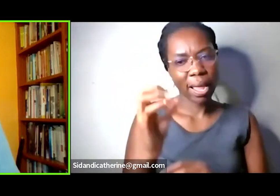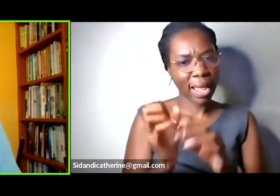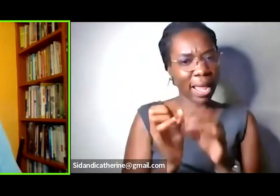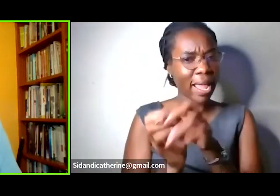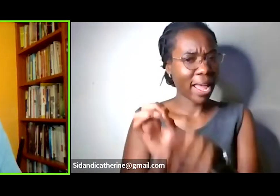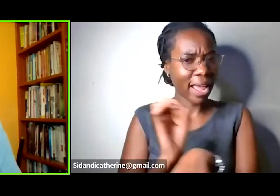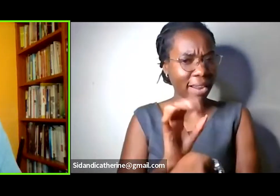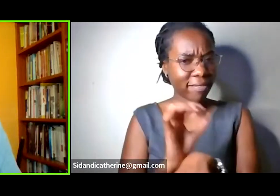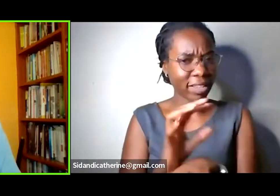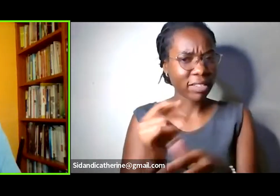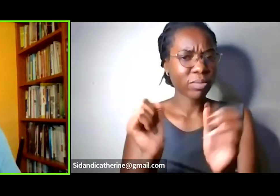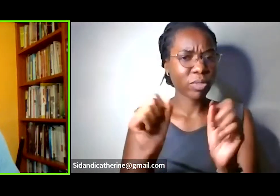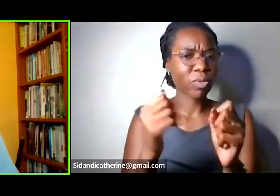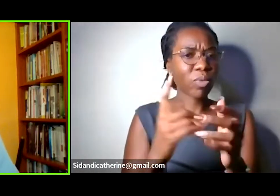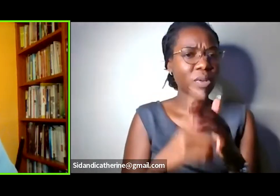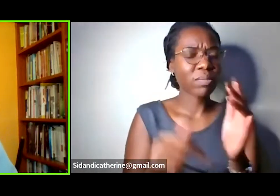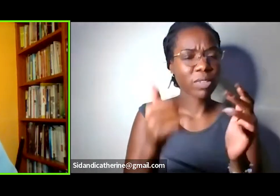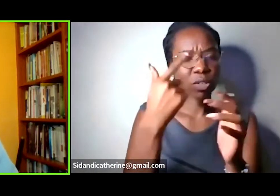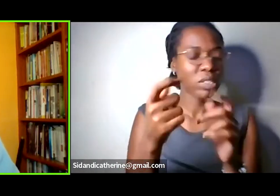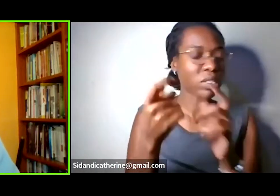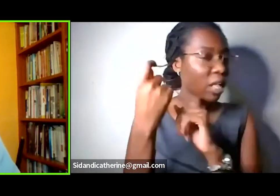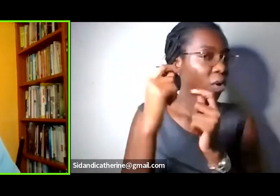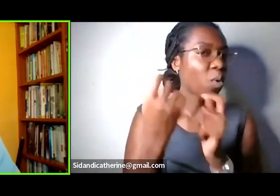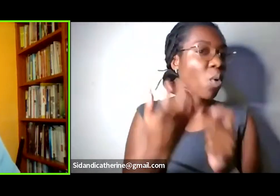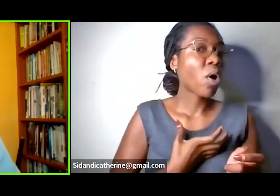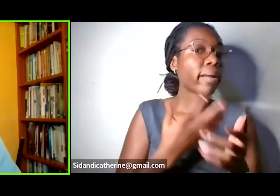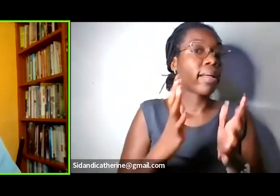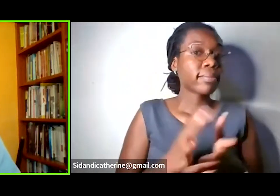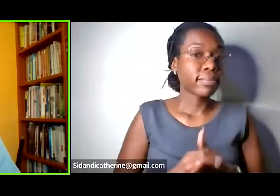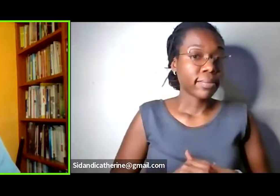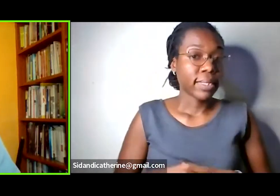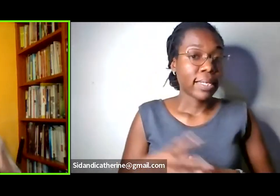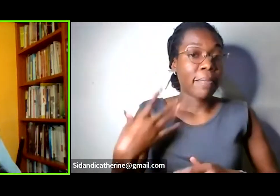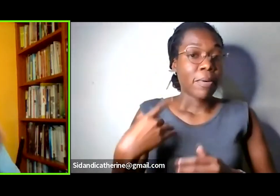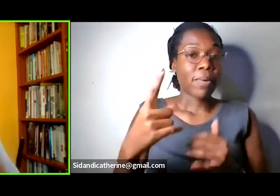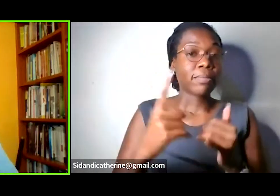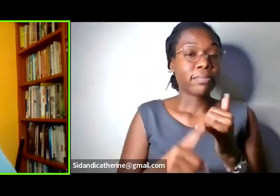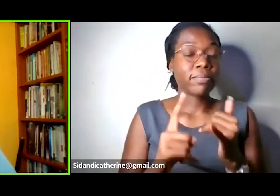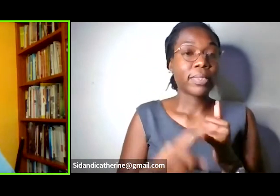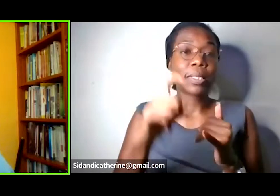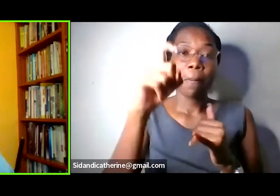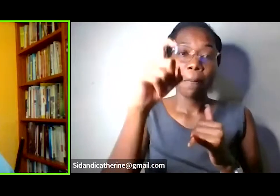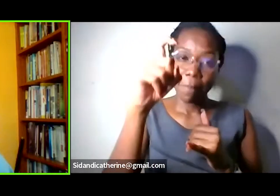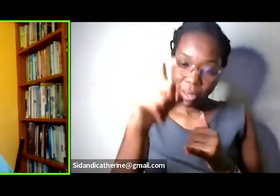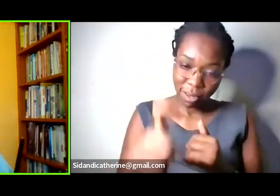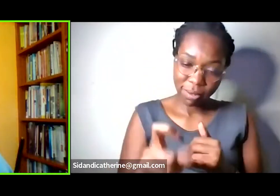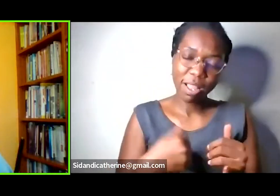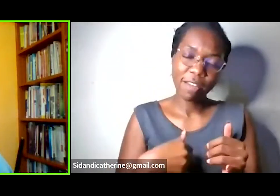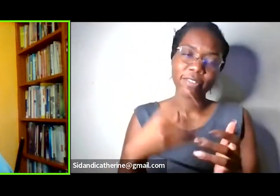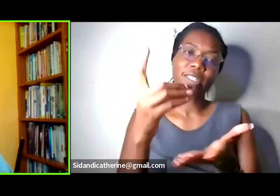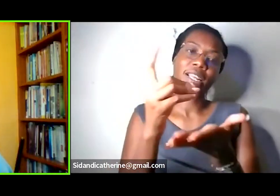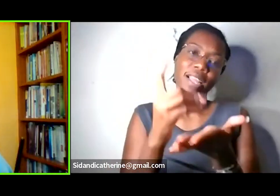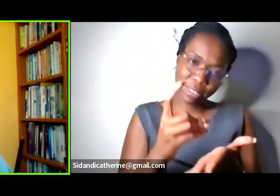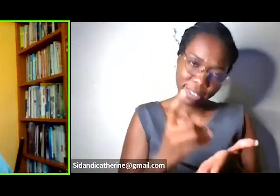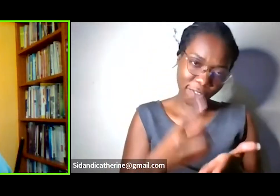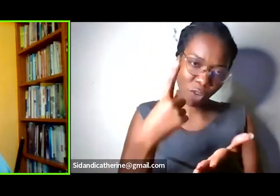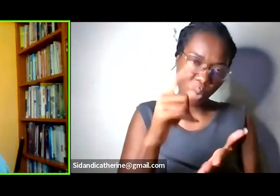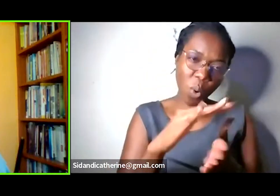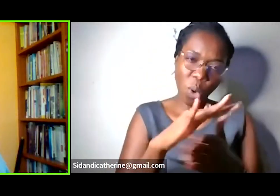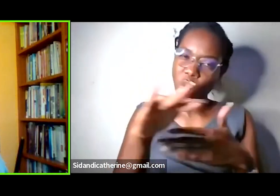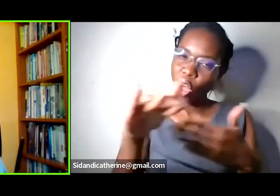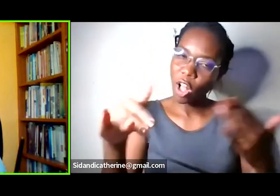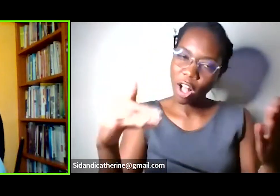on. So the other thing there is this. This is not necessarily, I haven't done the full research on this, but I'm saying